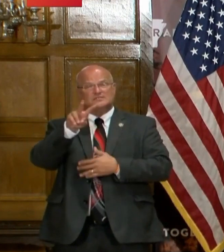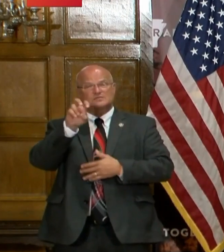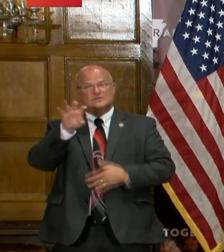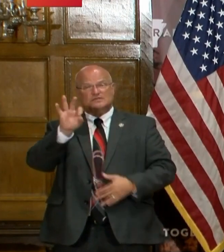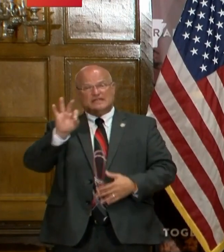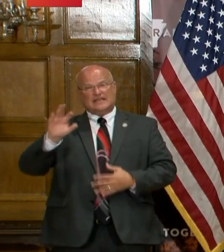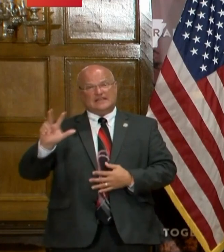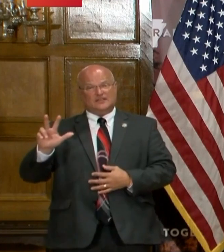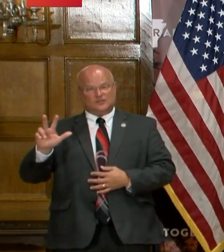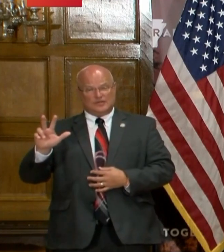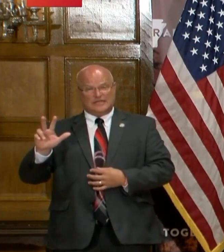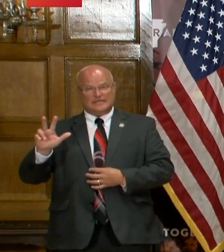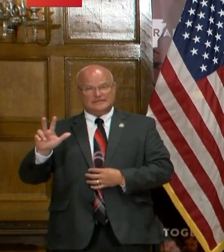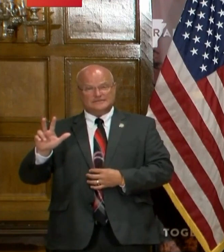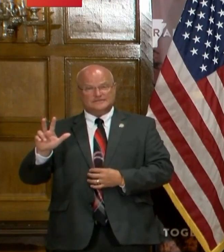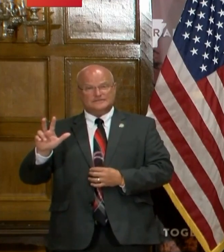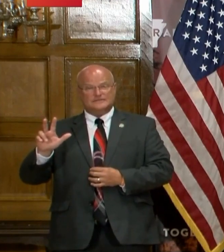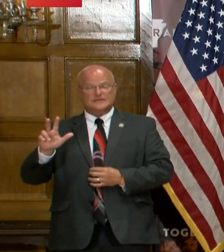46,293